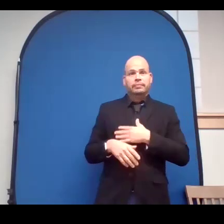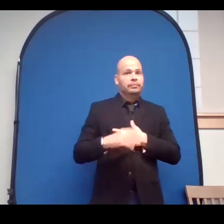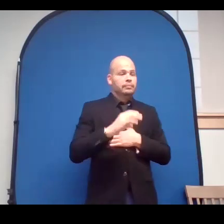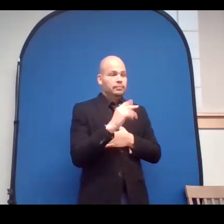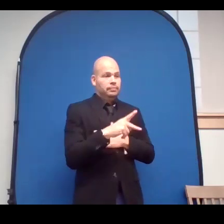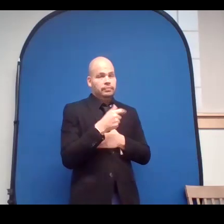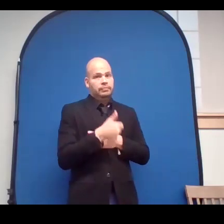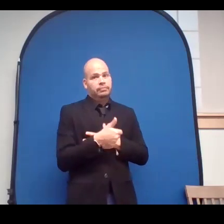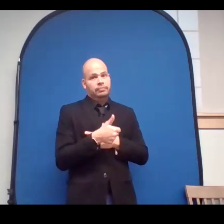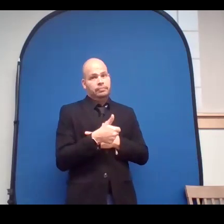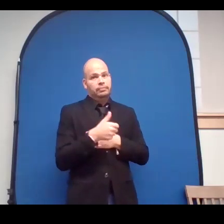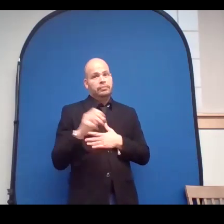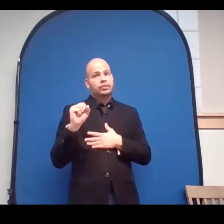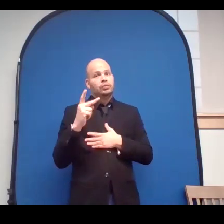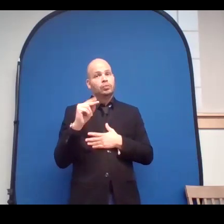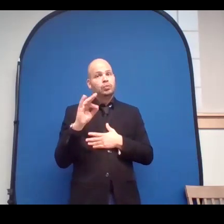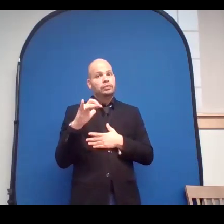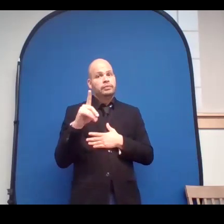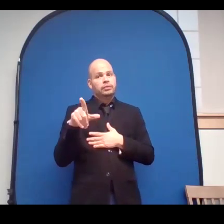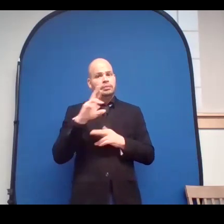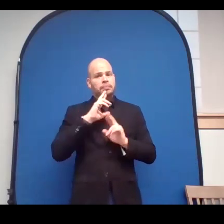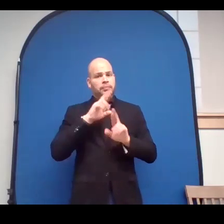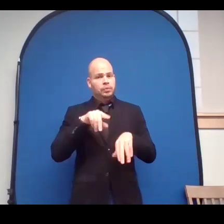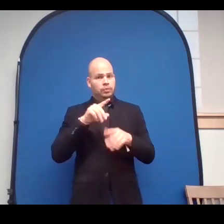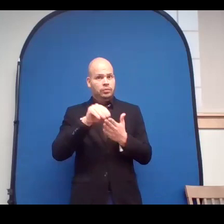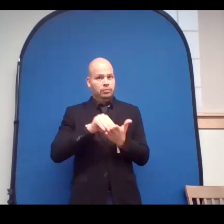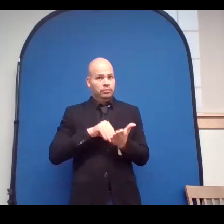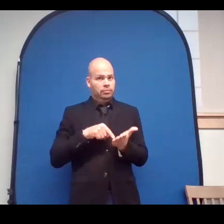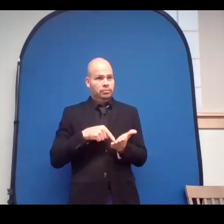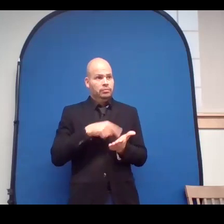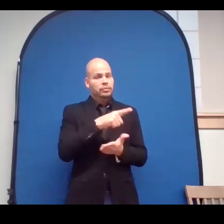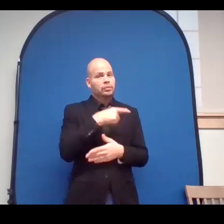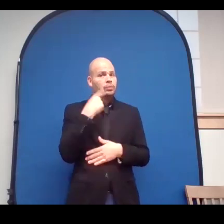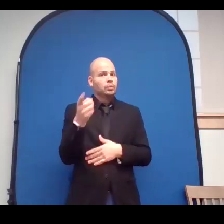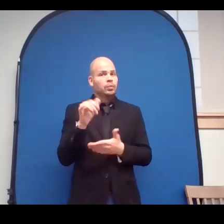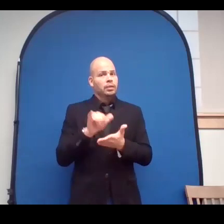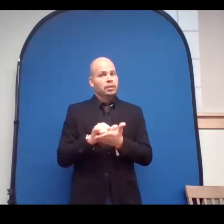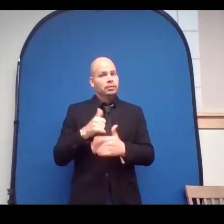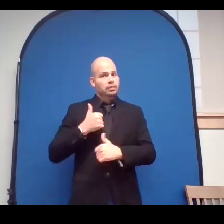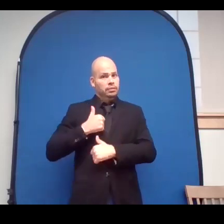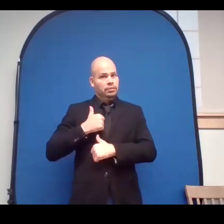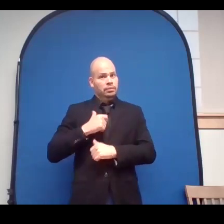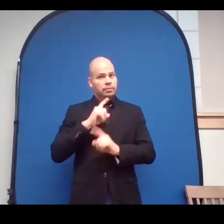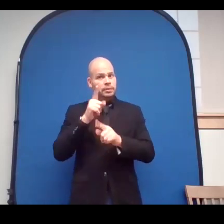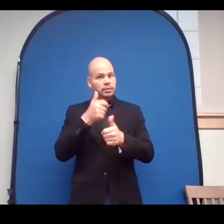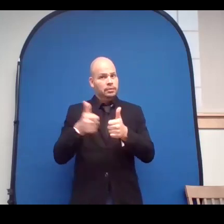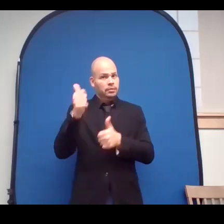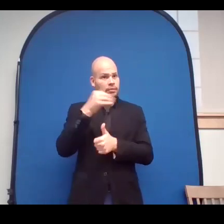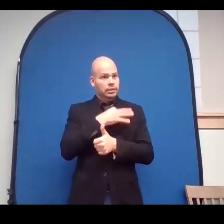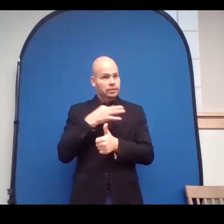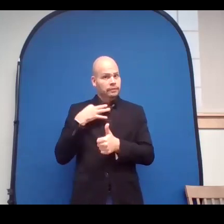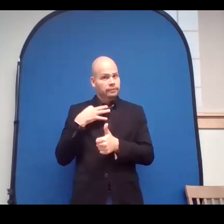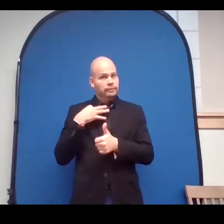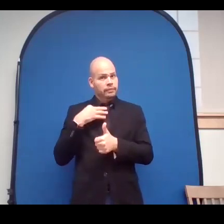Schofield's report, you told him that Army command staff is in the process of encouraging Card to retire from the